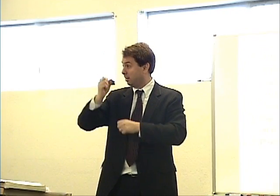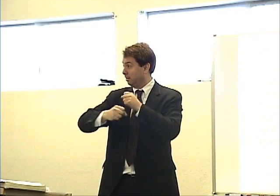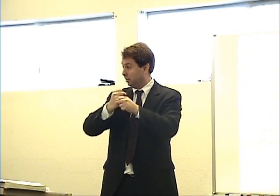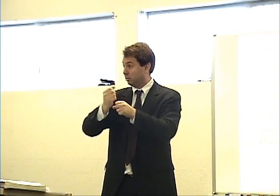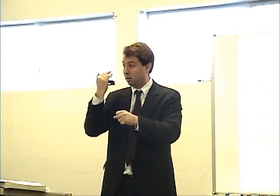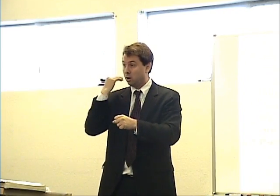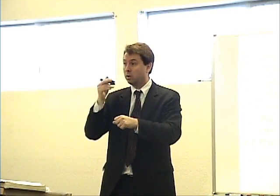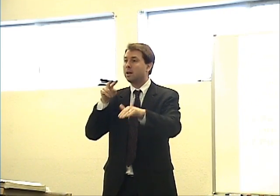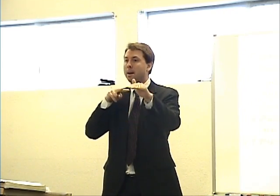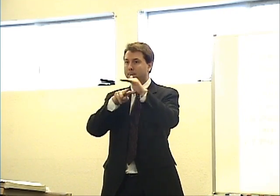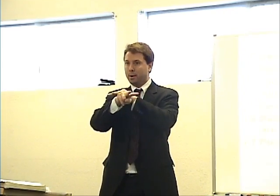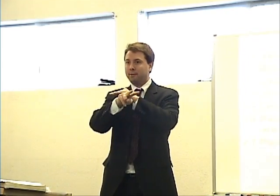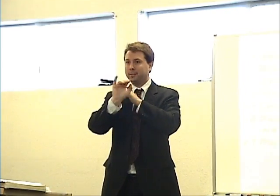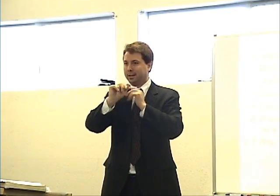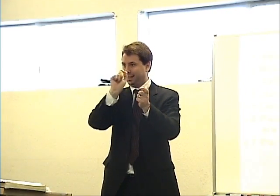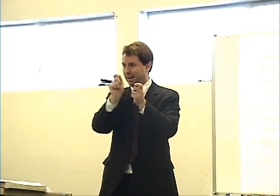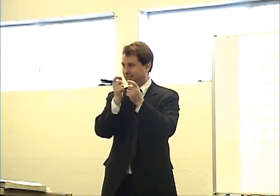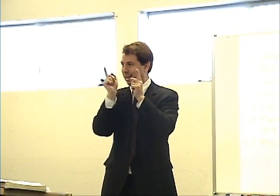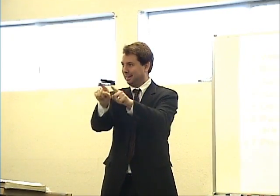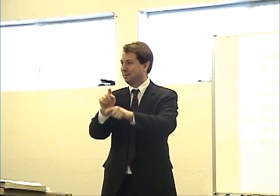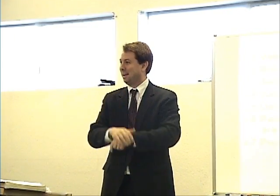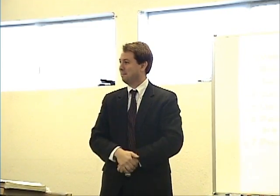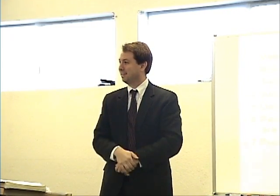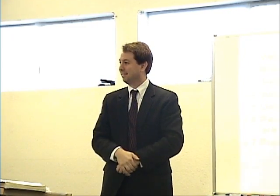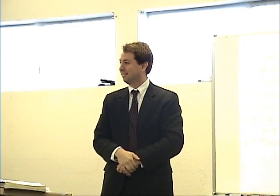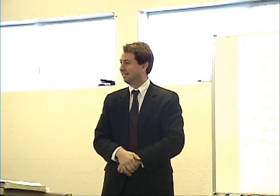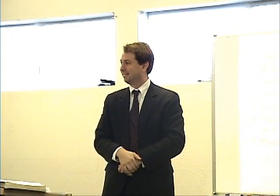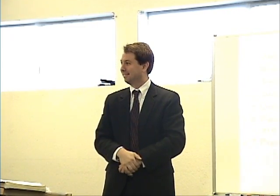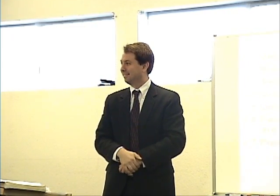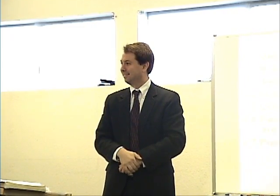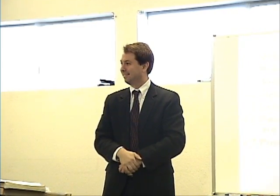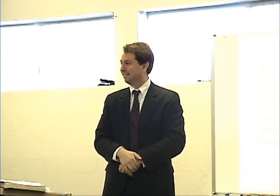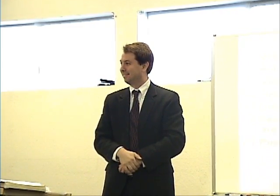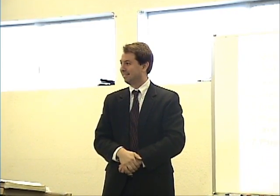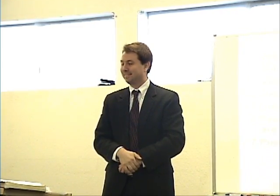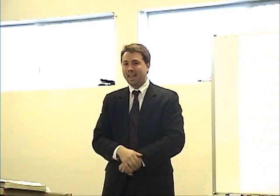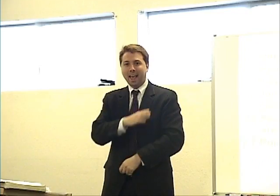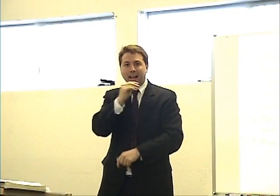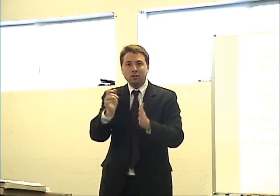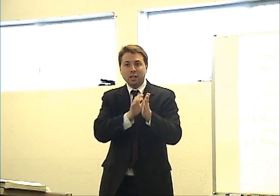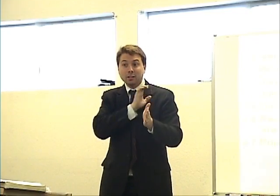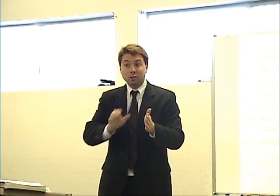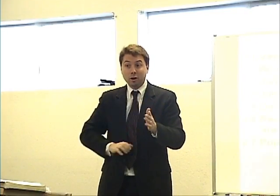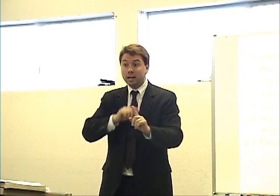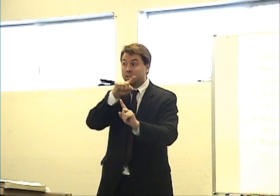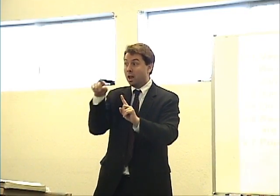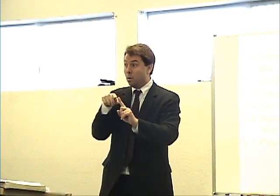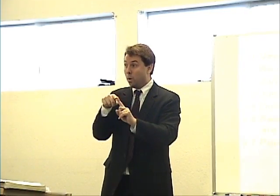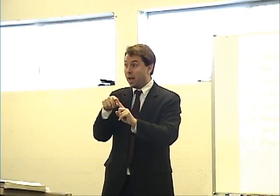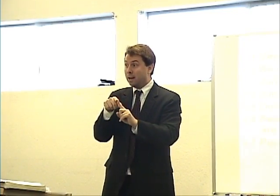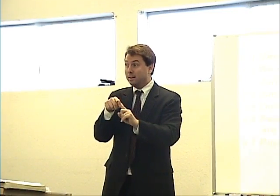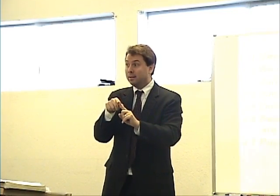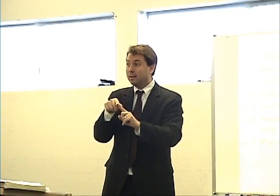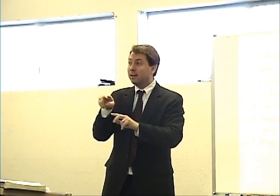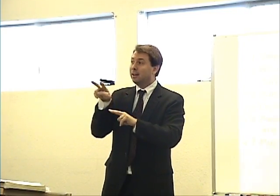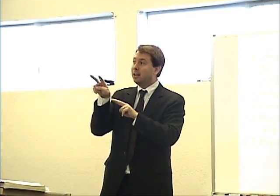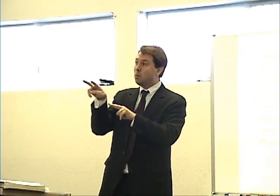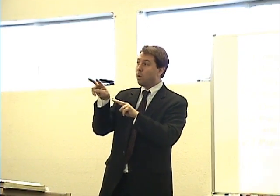800 years ago, prophesied that exactly what happened. And Jesus Christ, when he